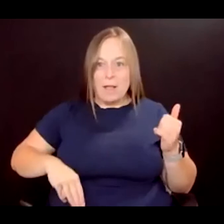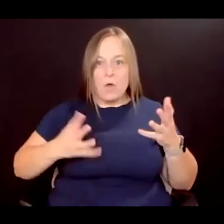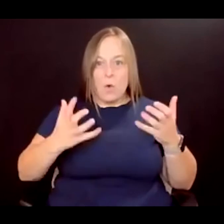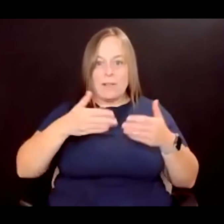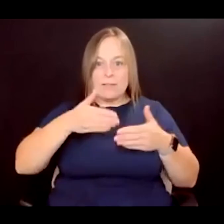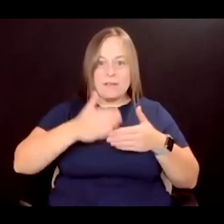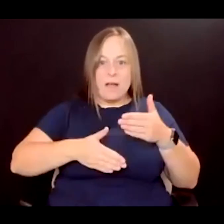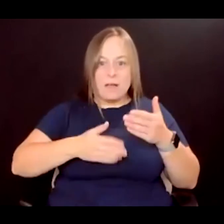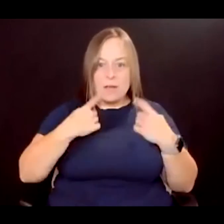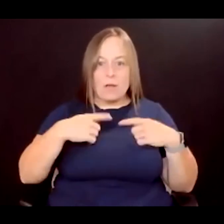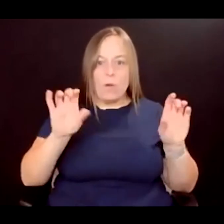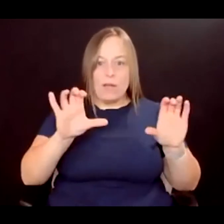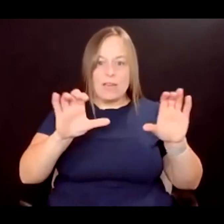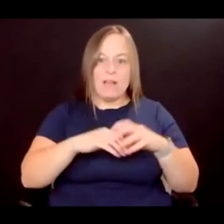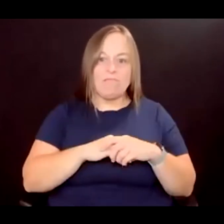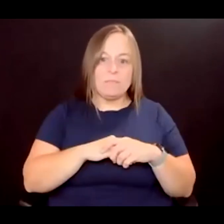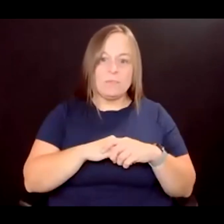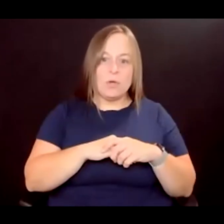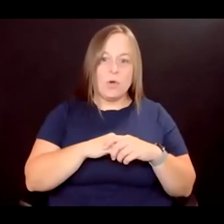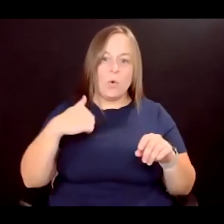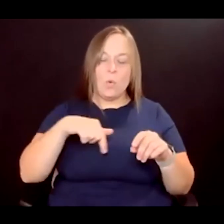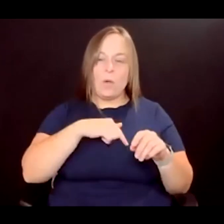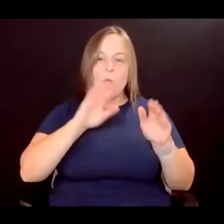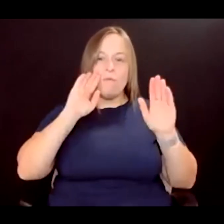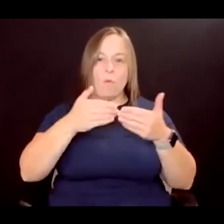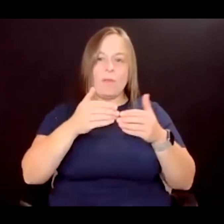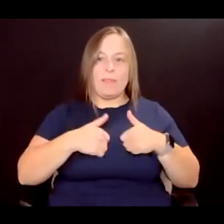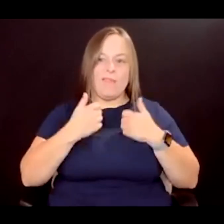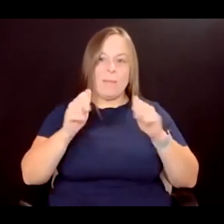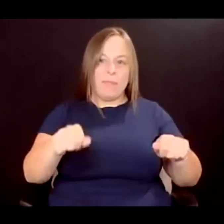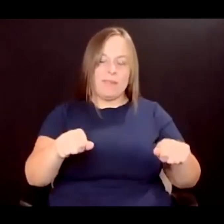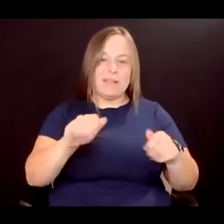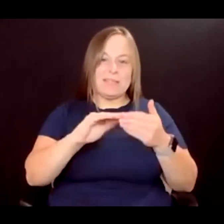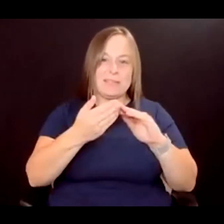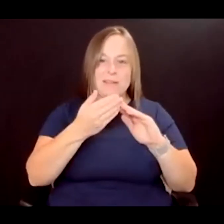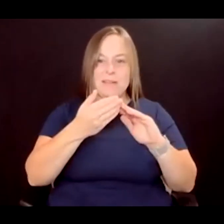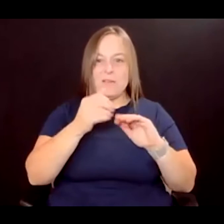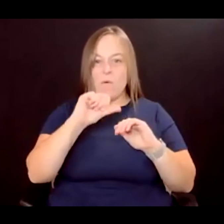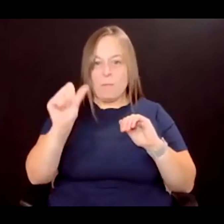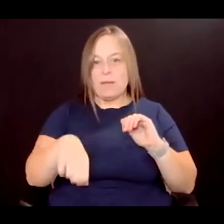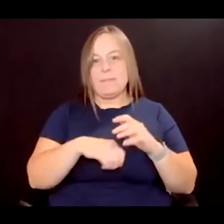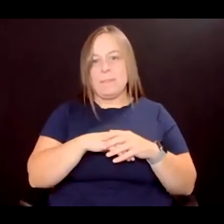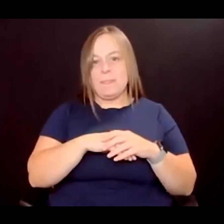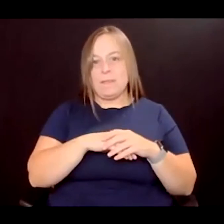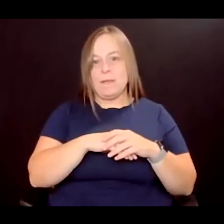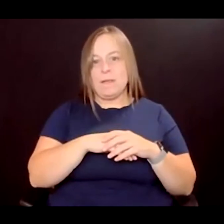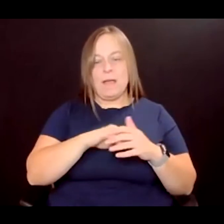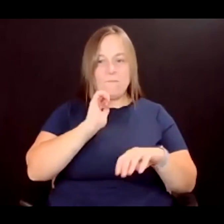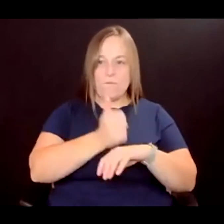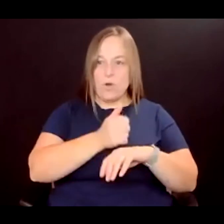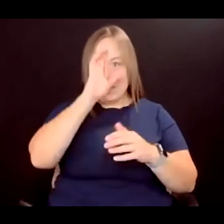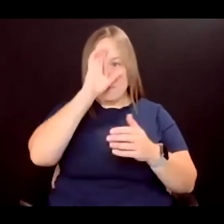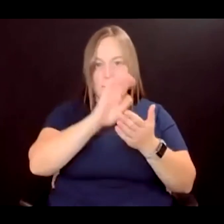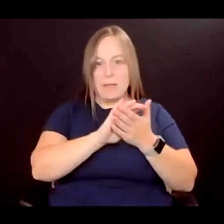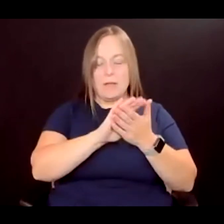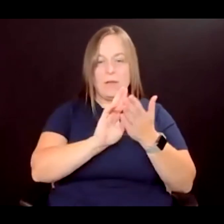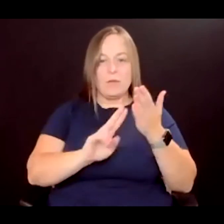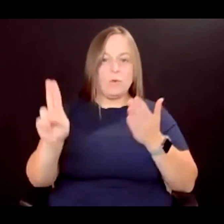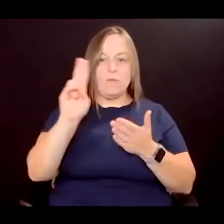wheel. I was wondering if you had any plans as far as